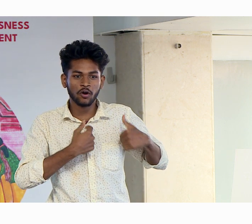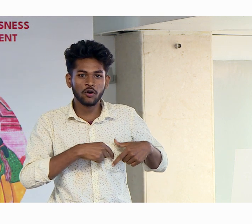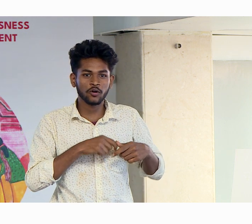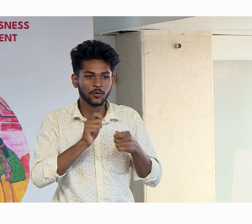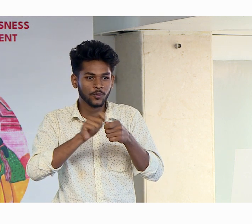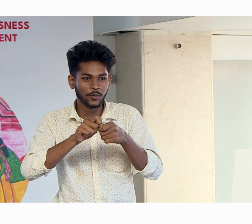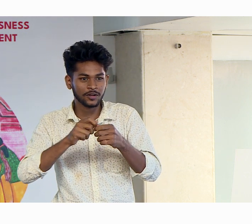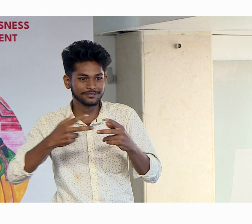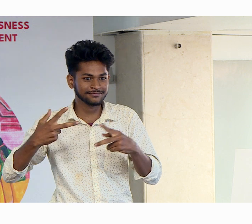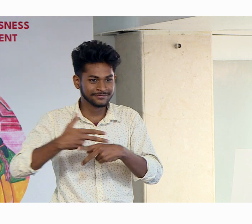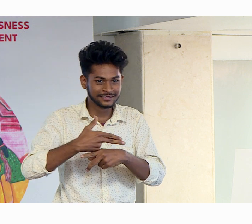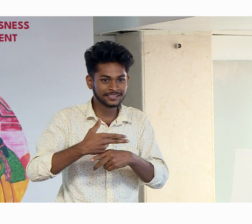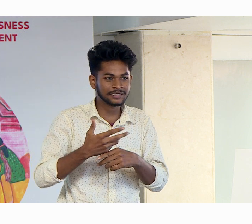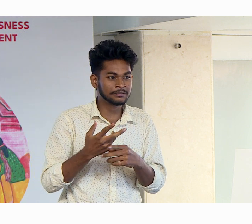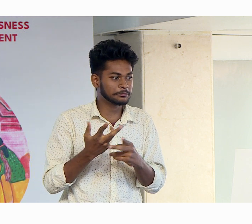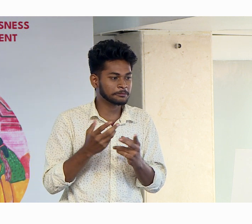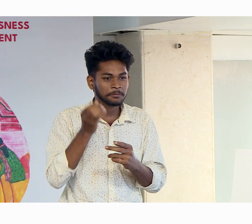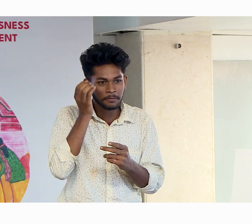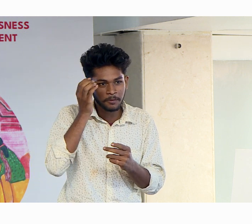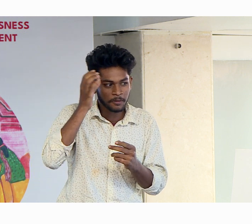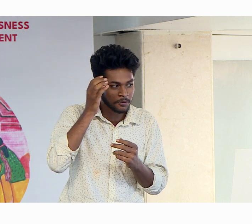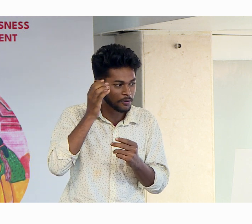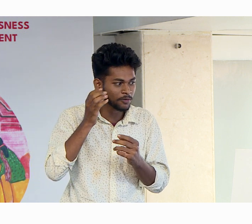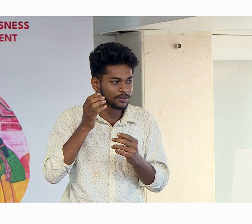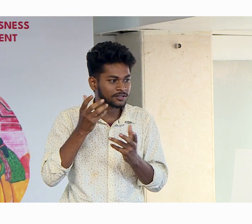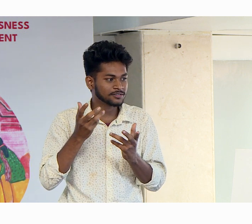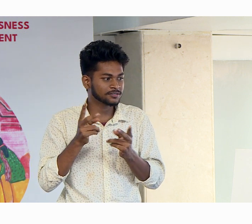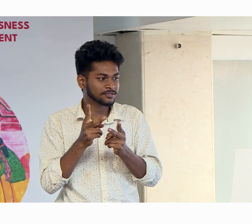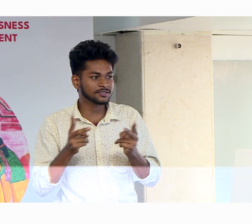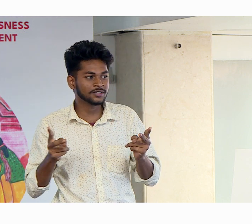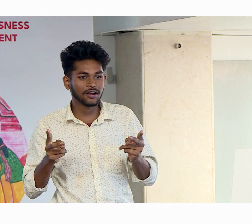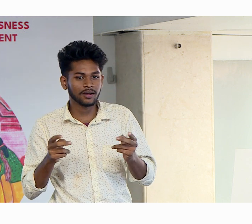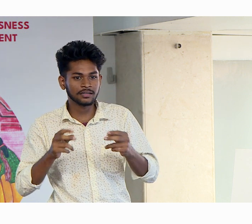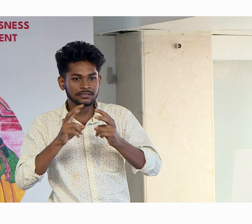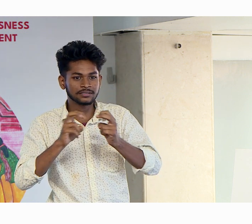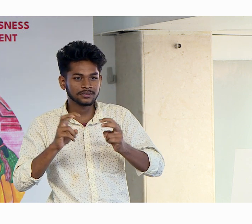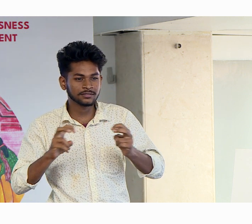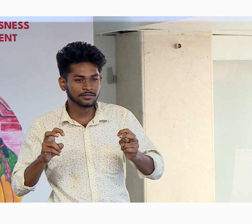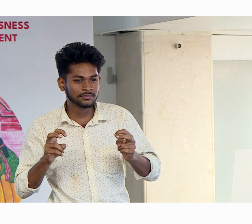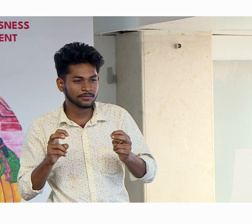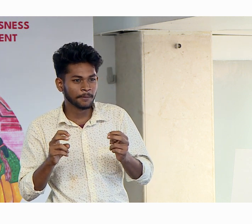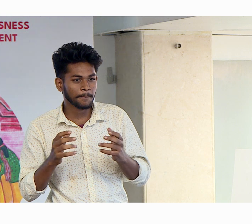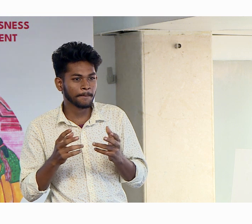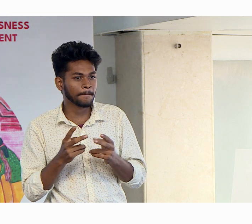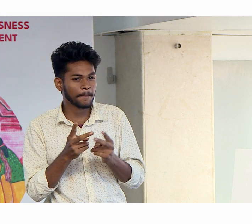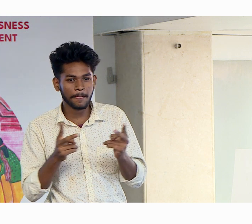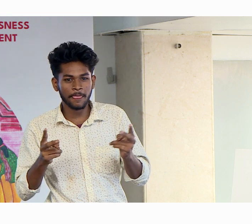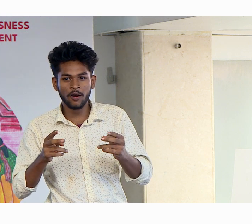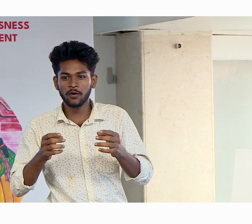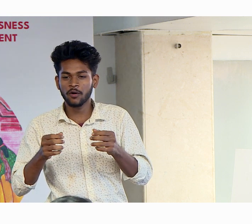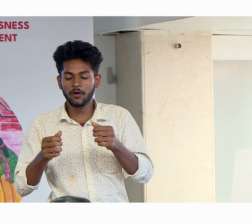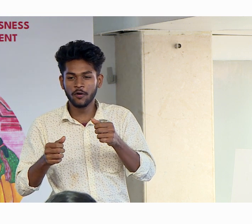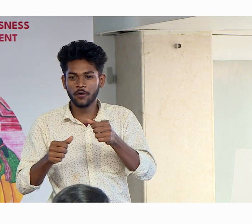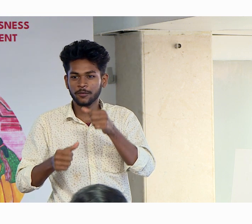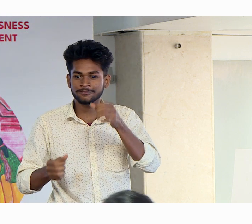that the knowledge from the research is transformed by every person, every organization